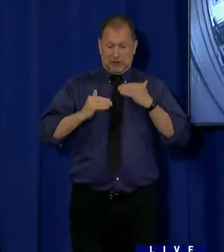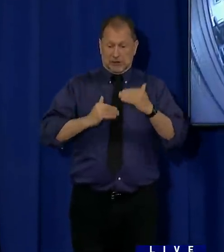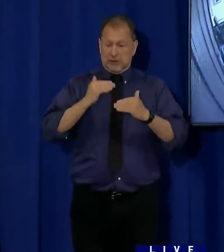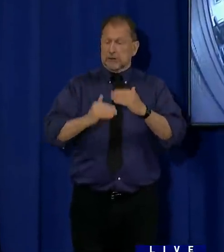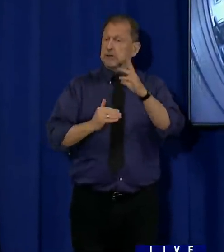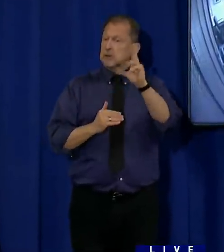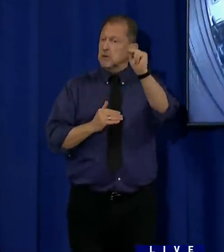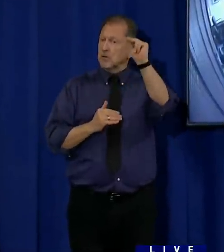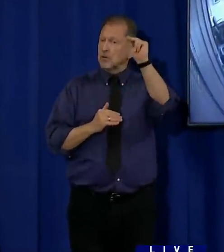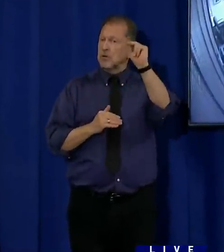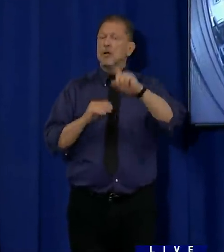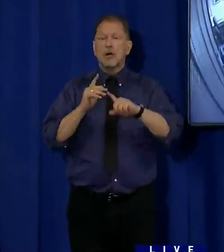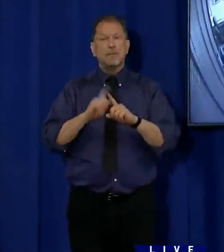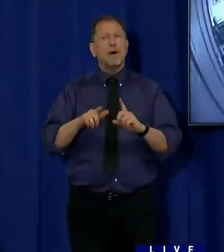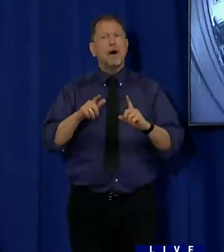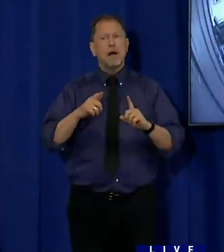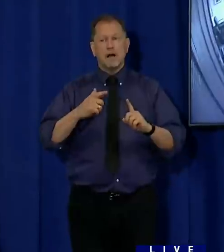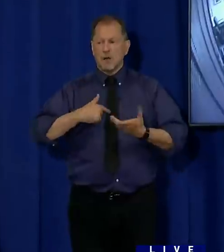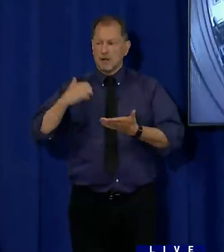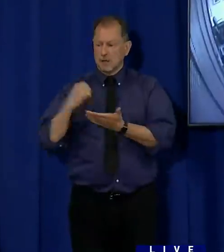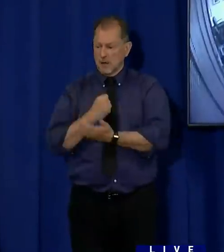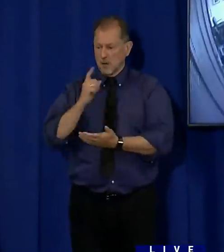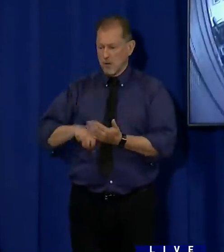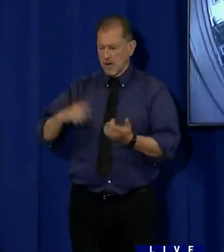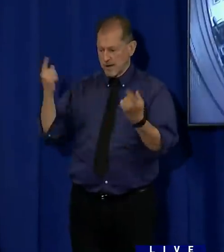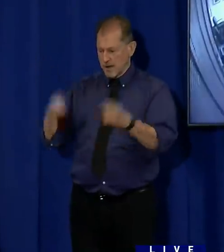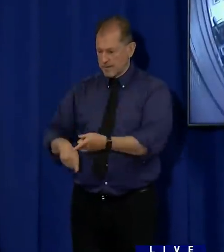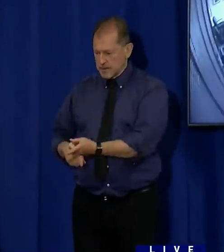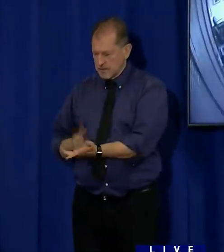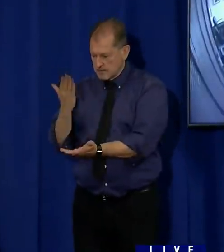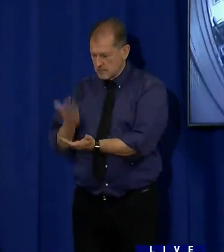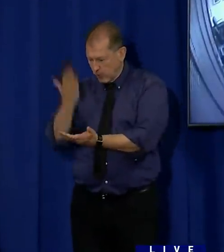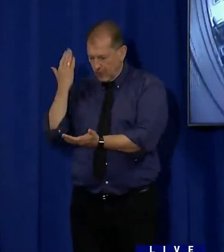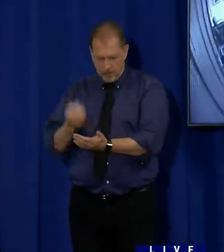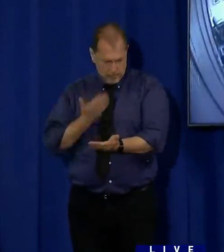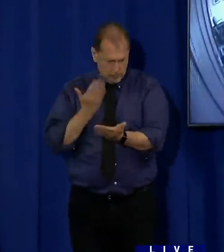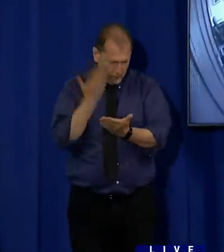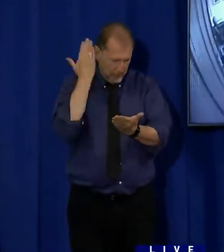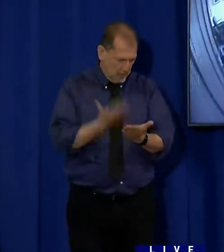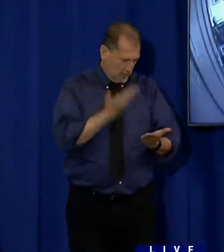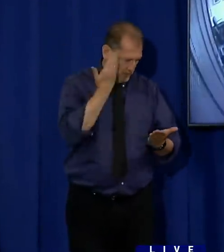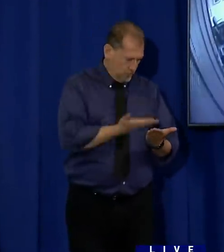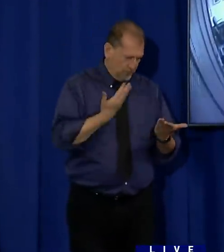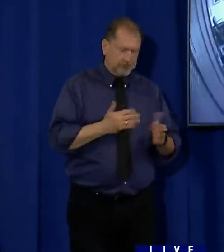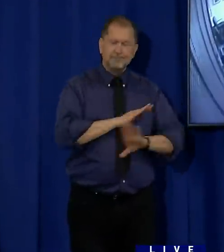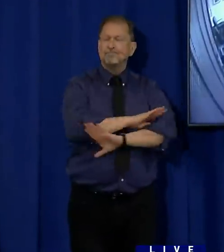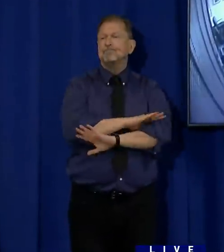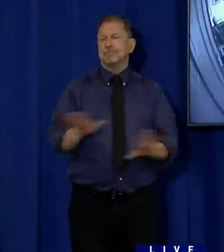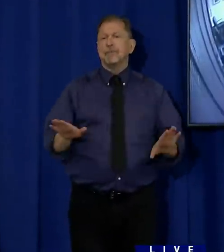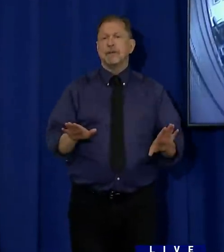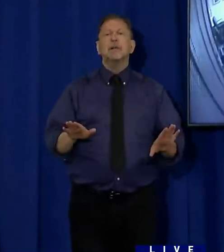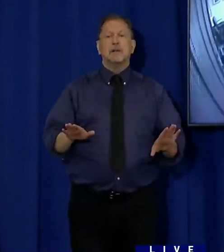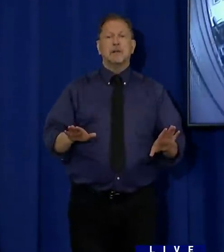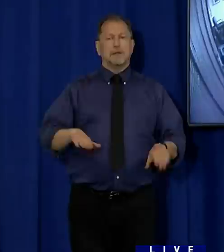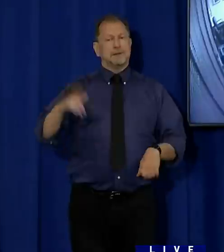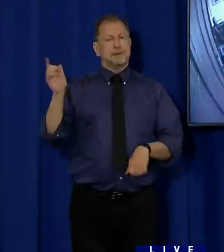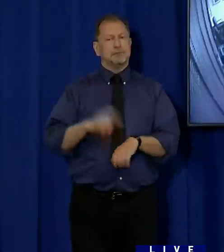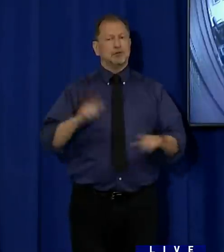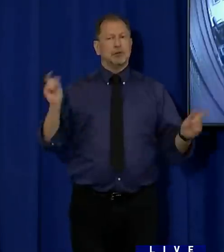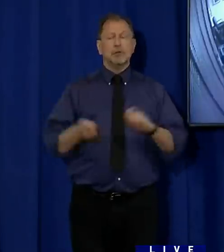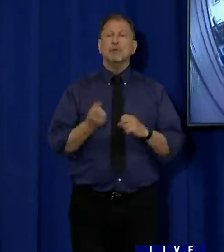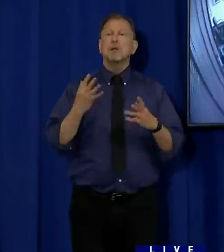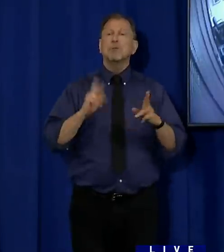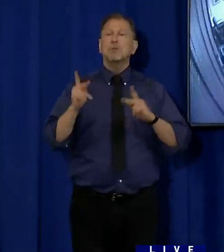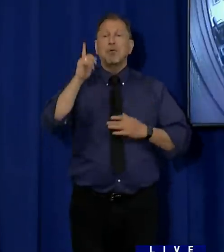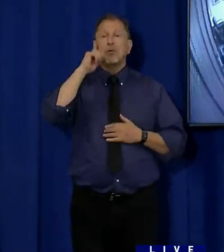but we were seizing on this moment to finally make the changes that many thought were too